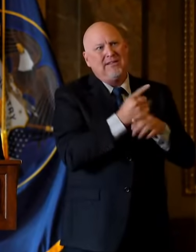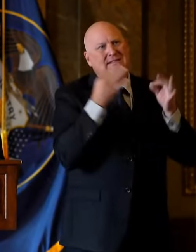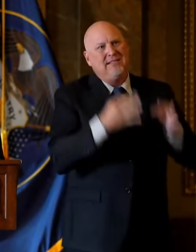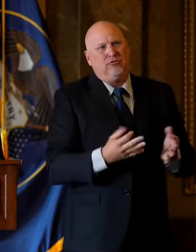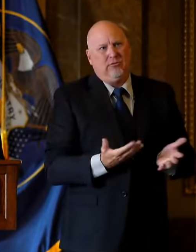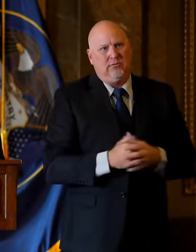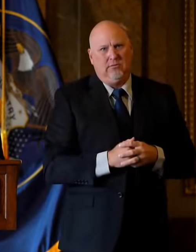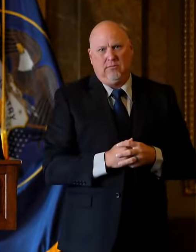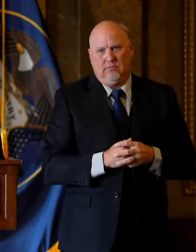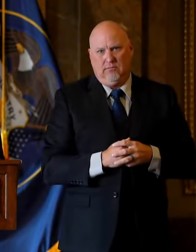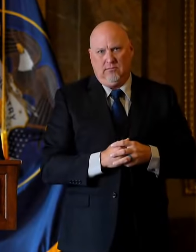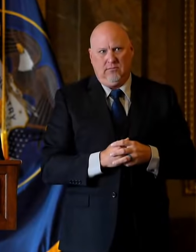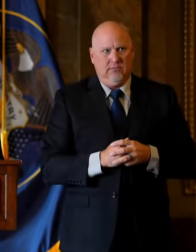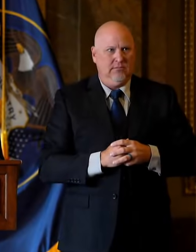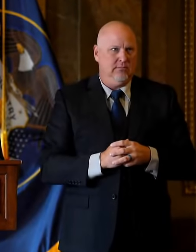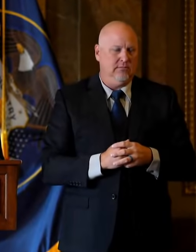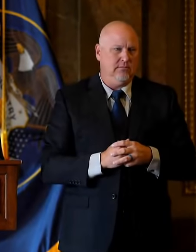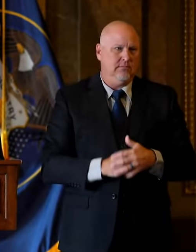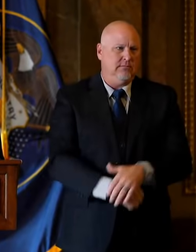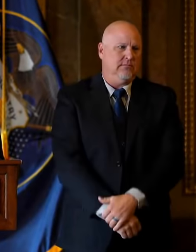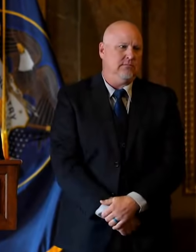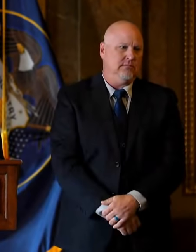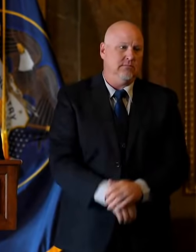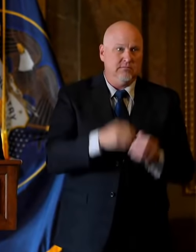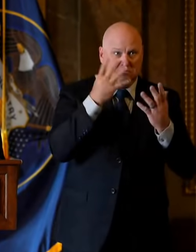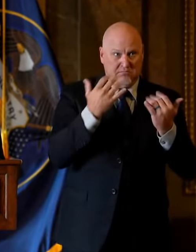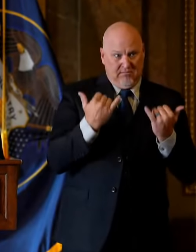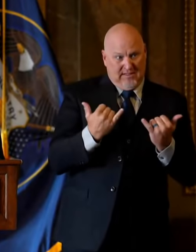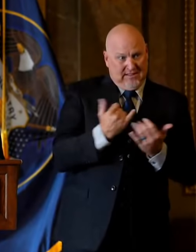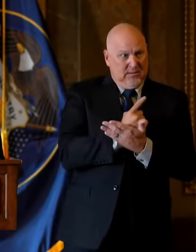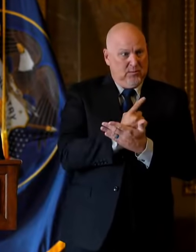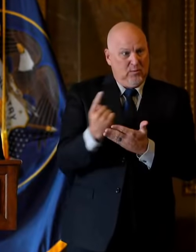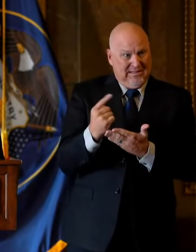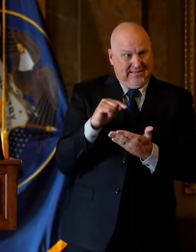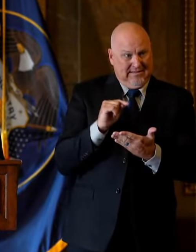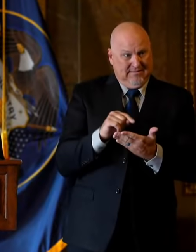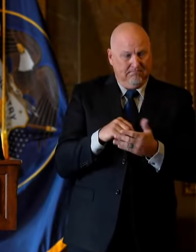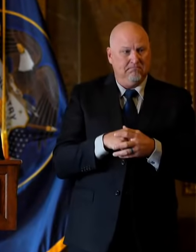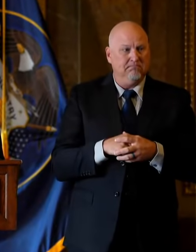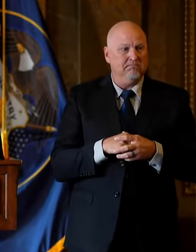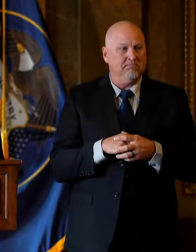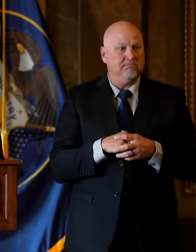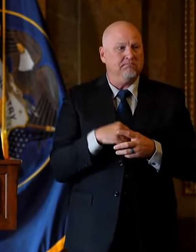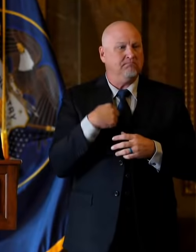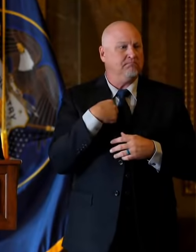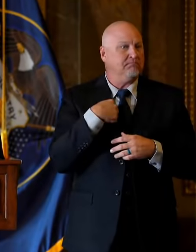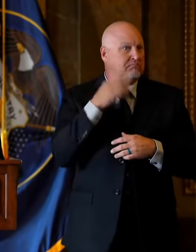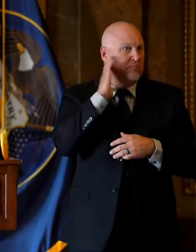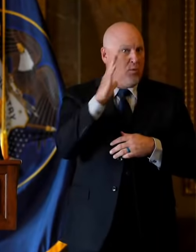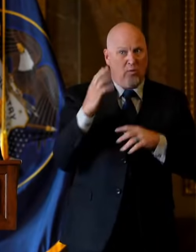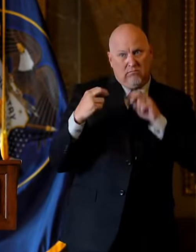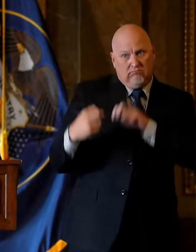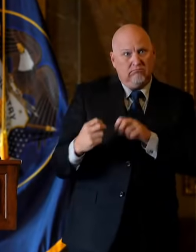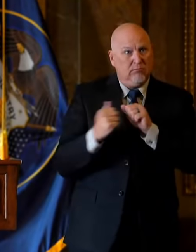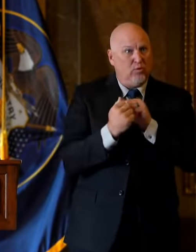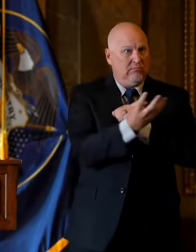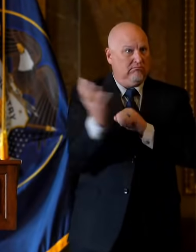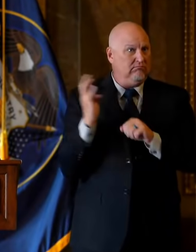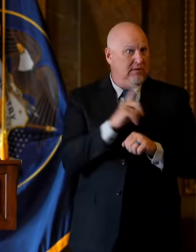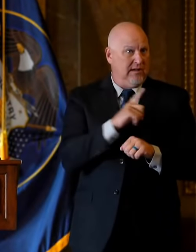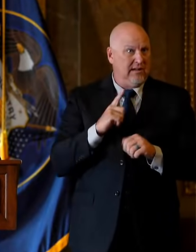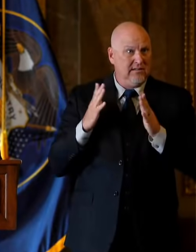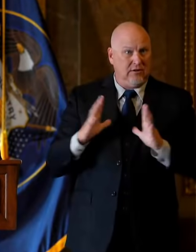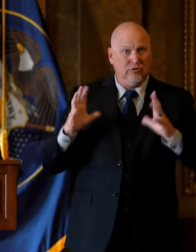communities. This week, I will be meeting with the legislator over the past